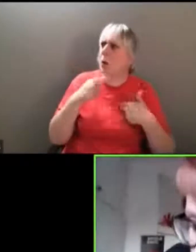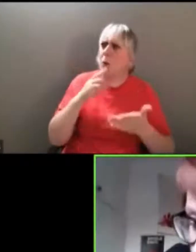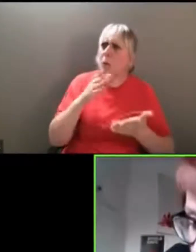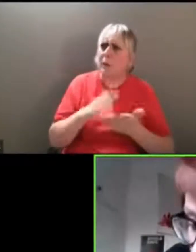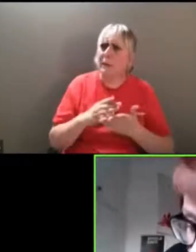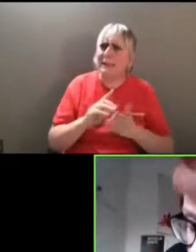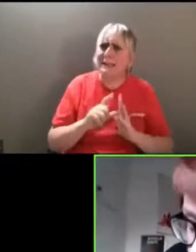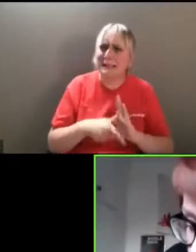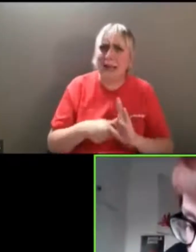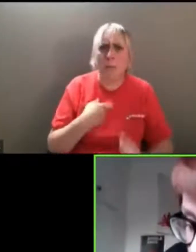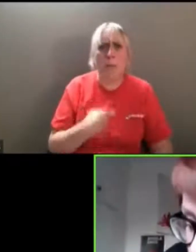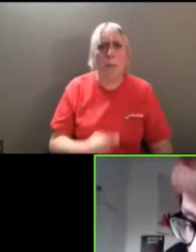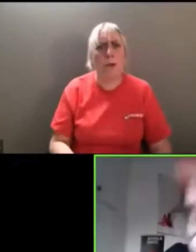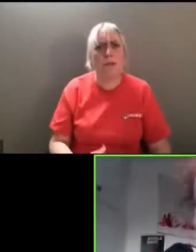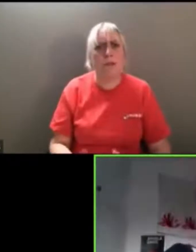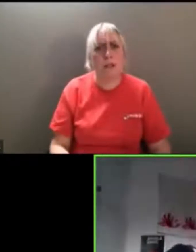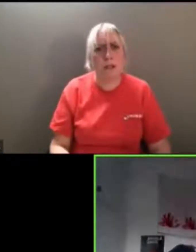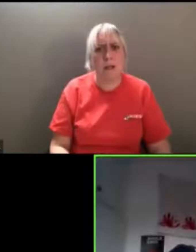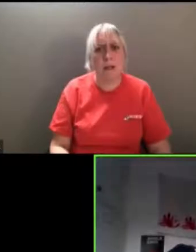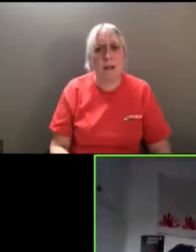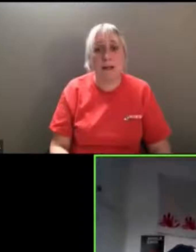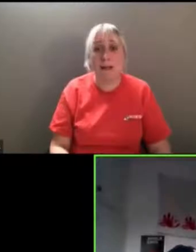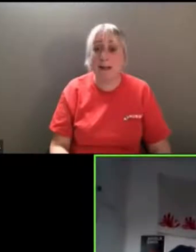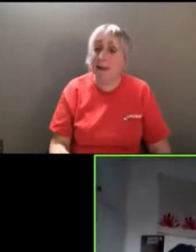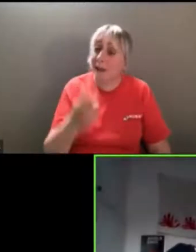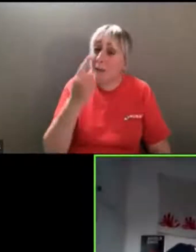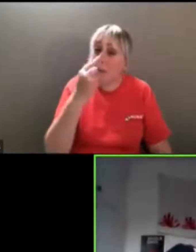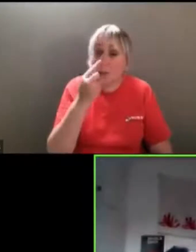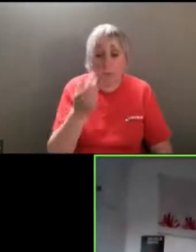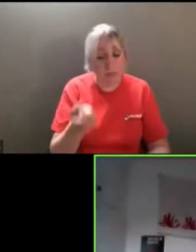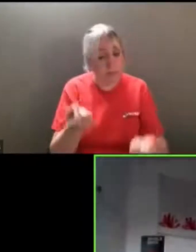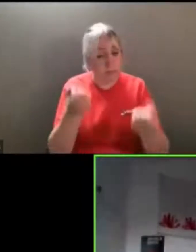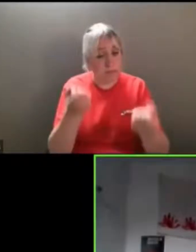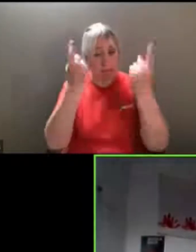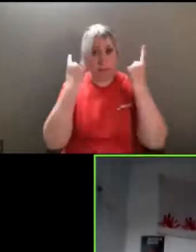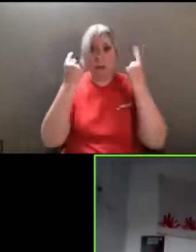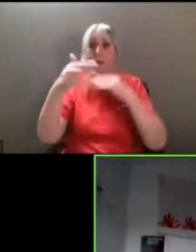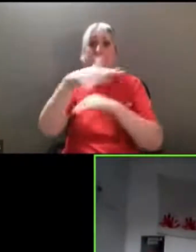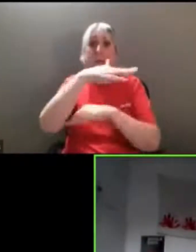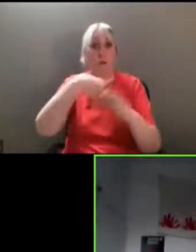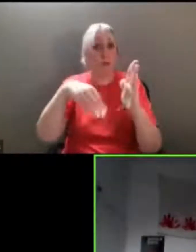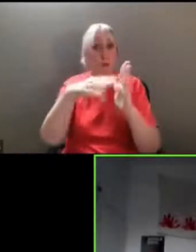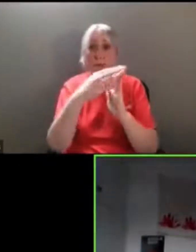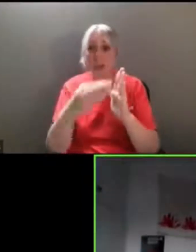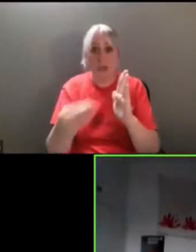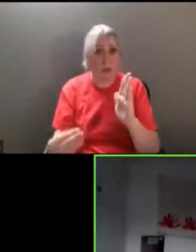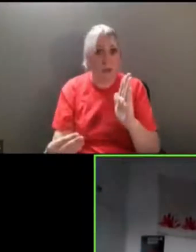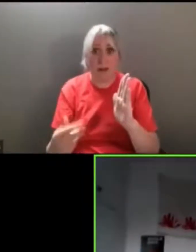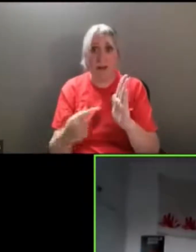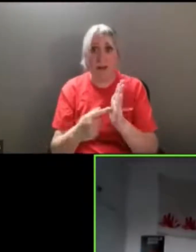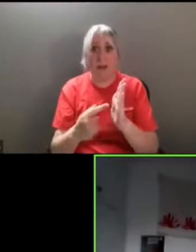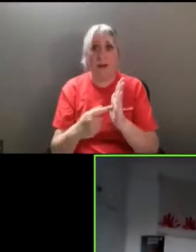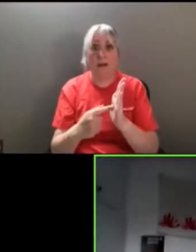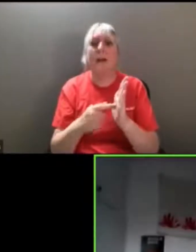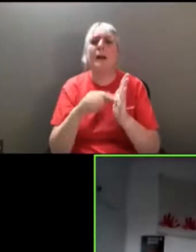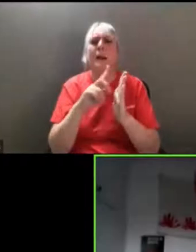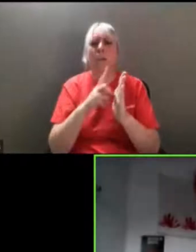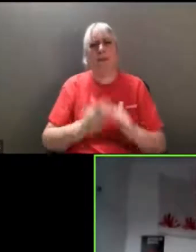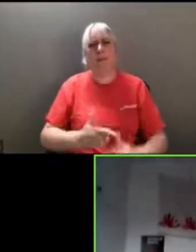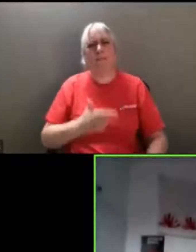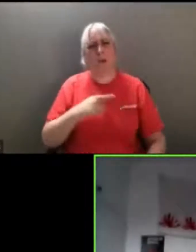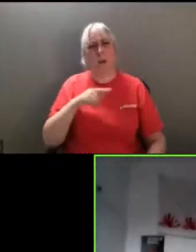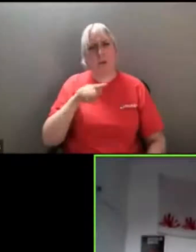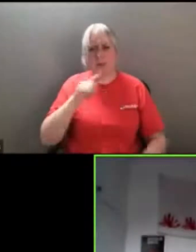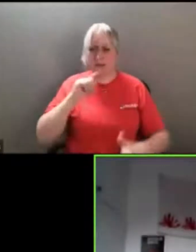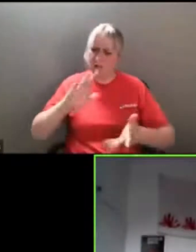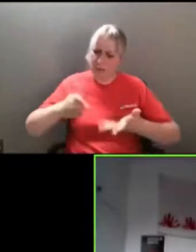They might not understand the social model of disability, but I think that this gives us an